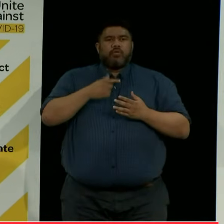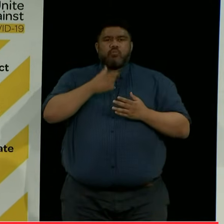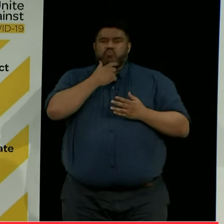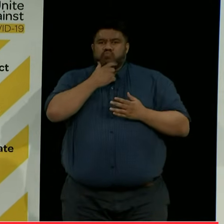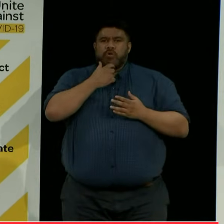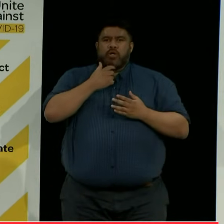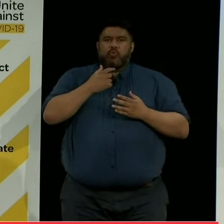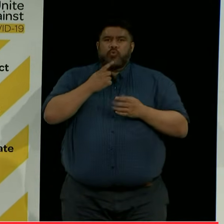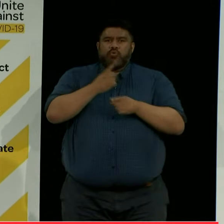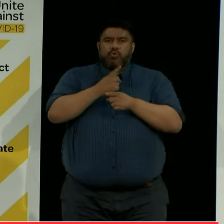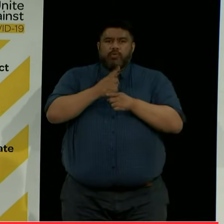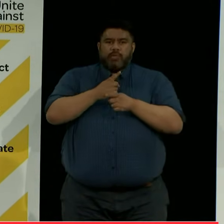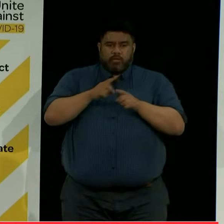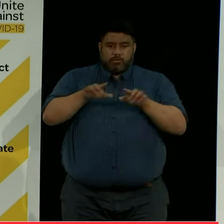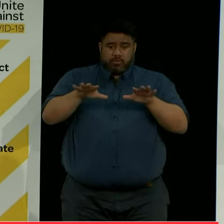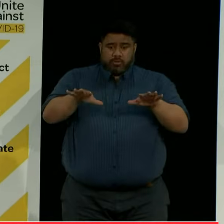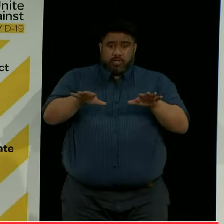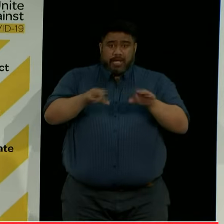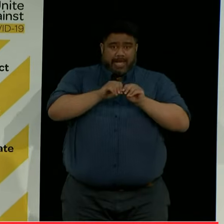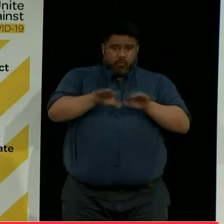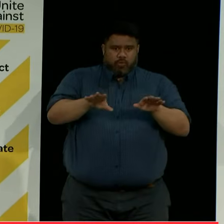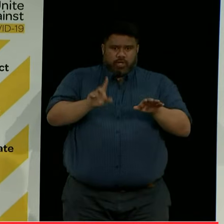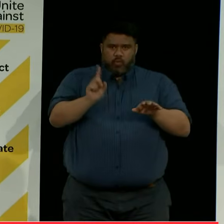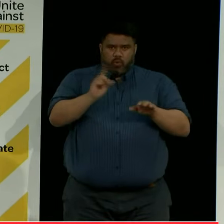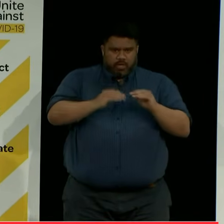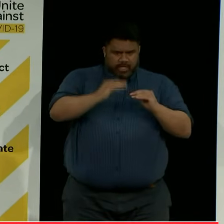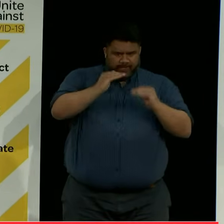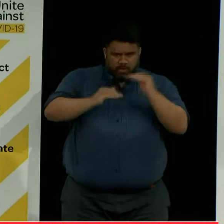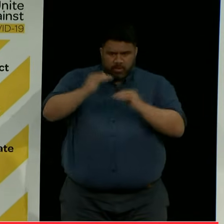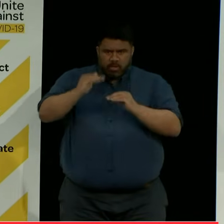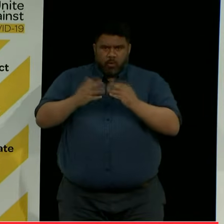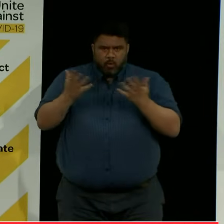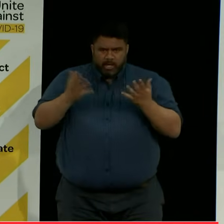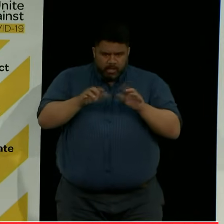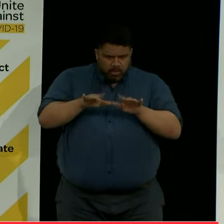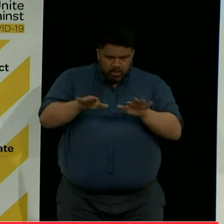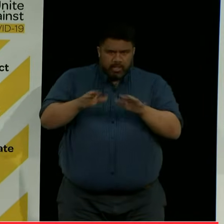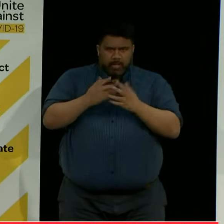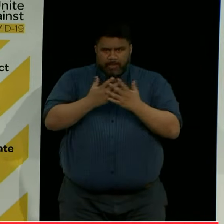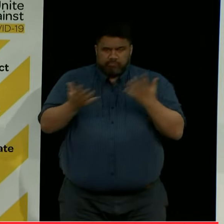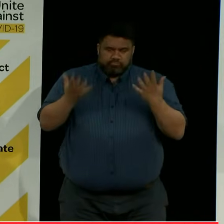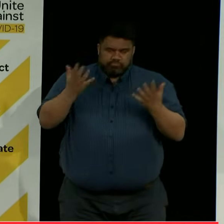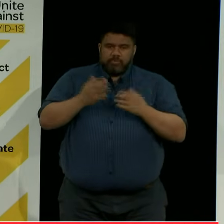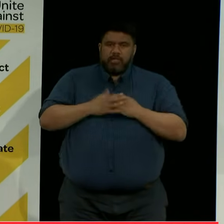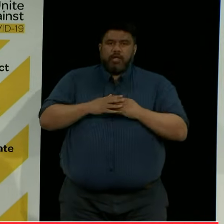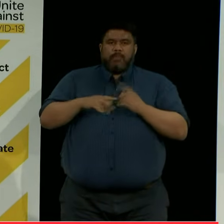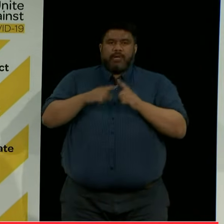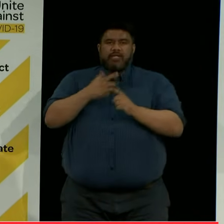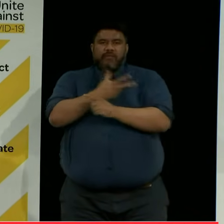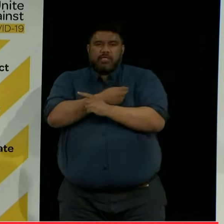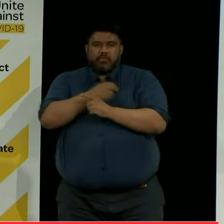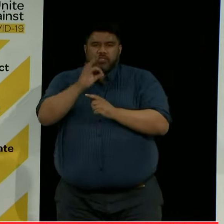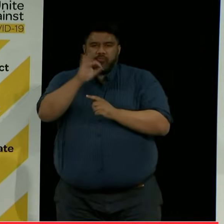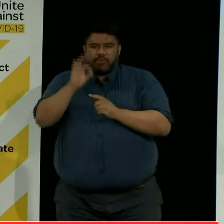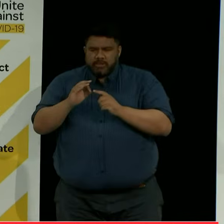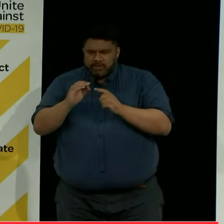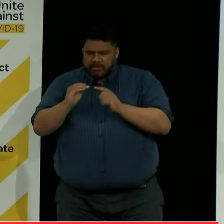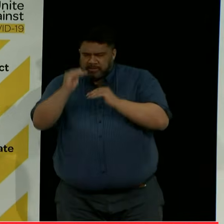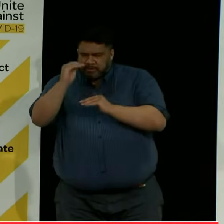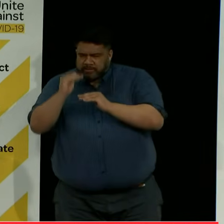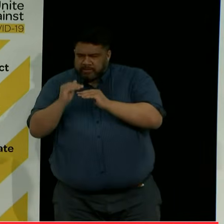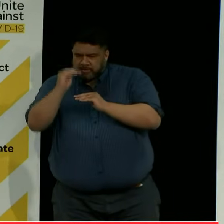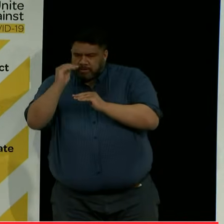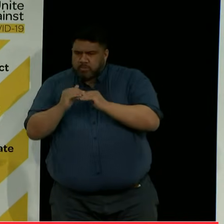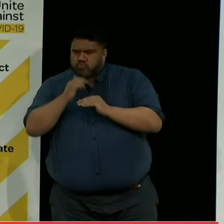happening with the outbreak, but at the same time also looking at vaccination rates as well, and the impact that